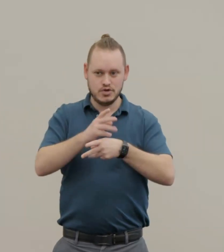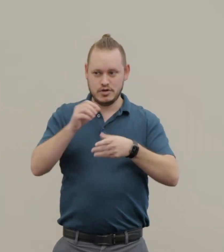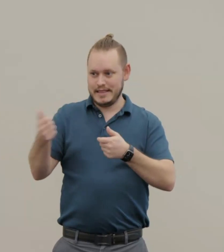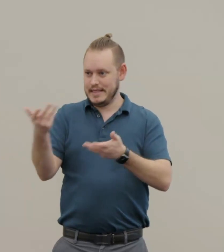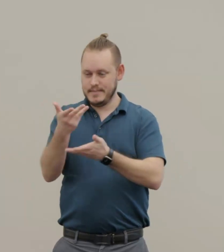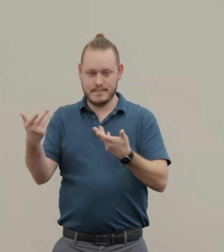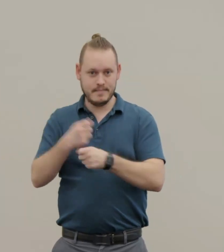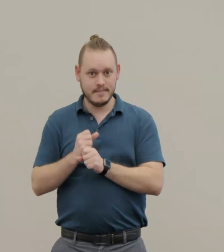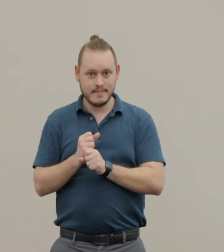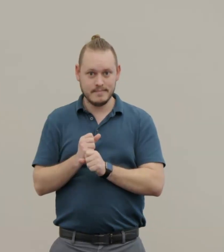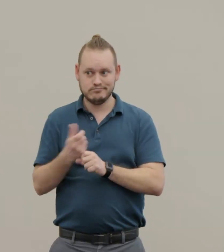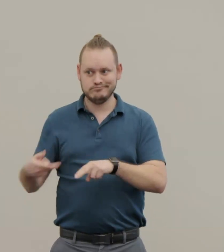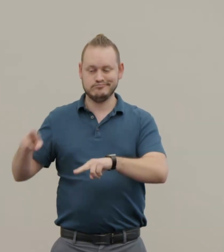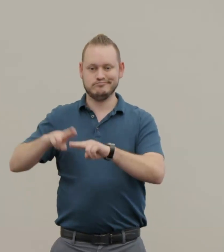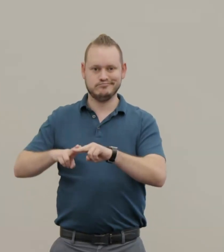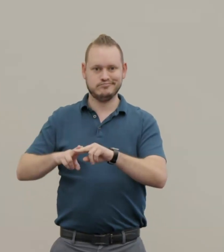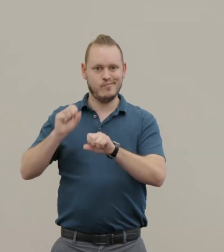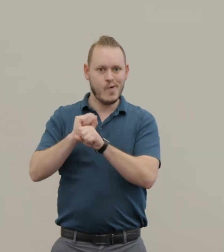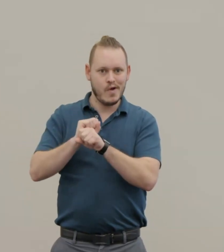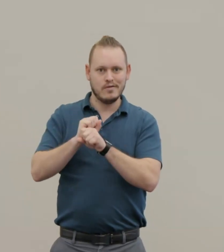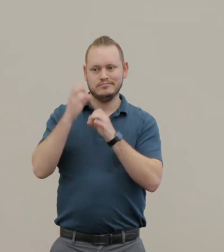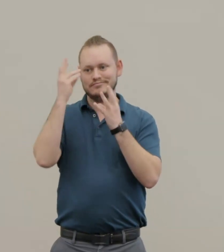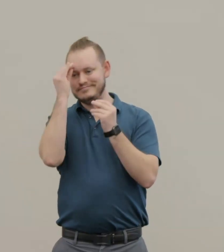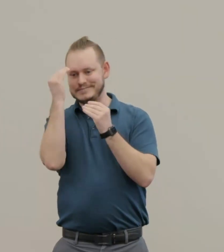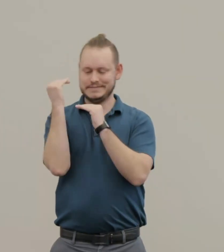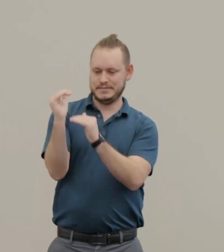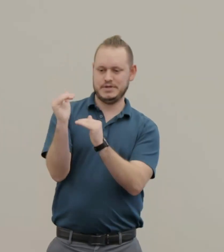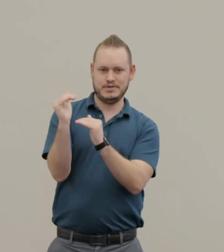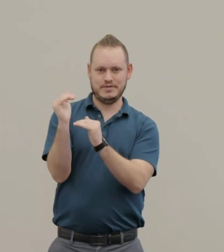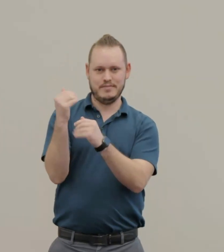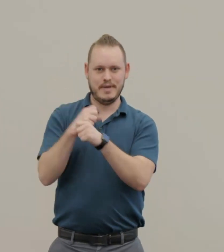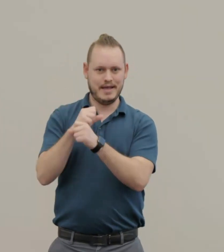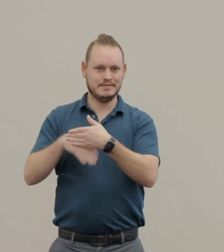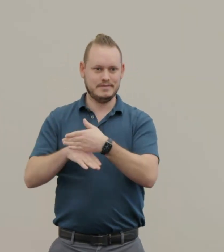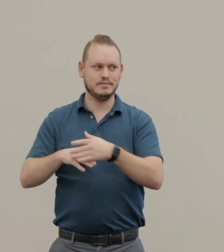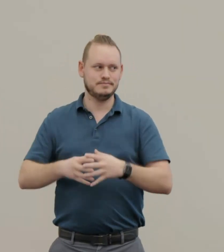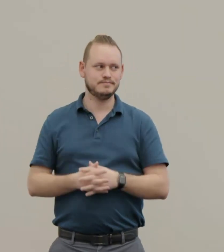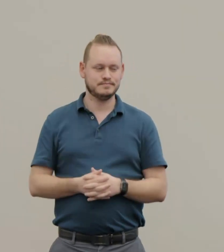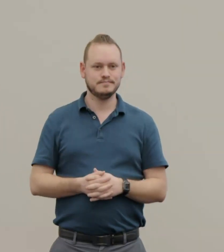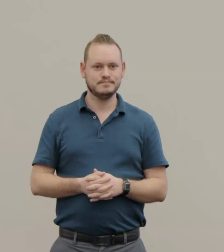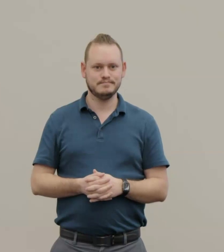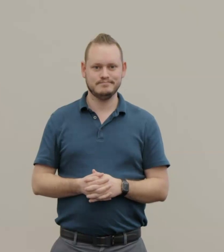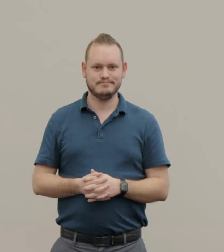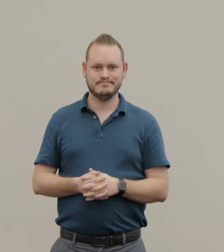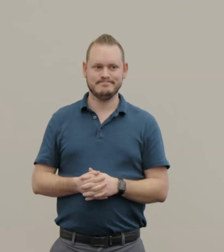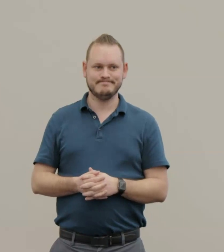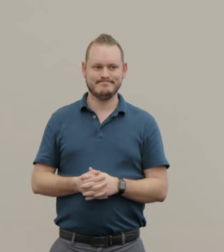making, it increases the amount of work and thought and implementation for making it accessible, just by the nature of